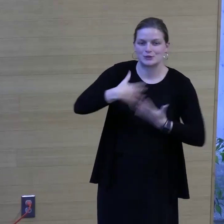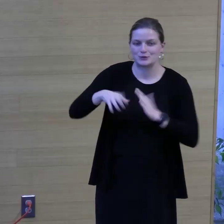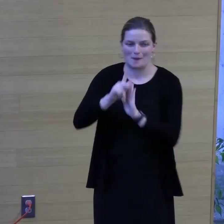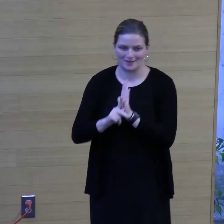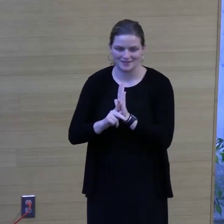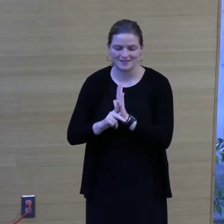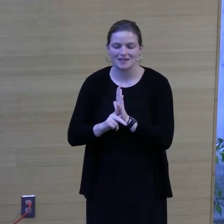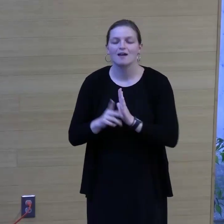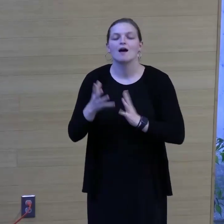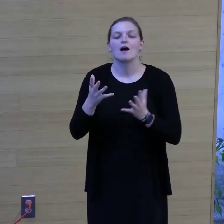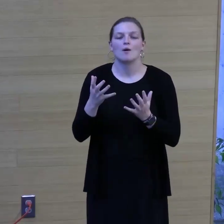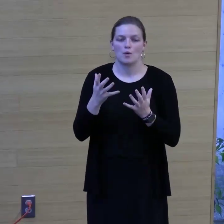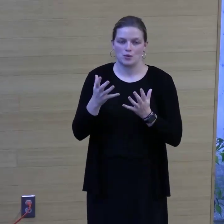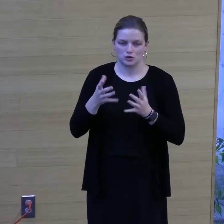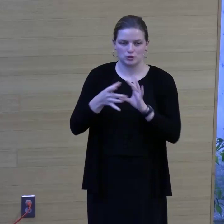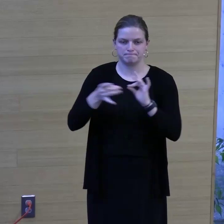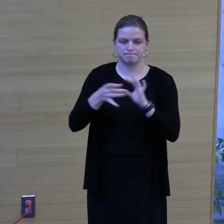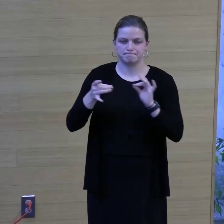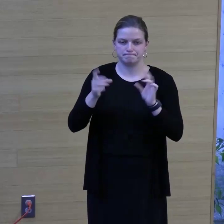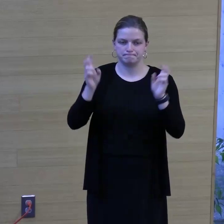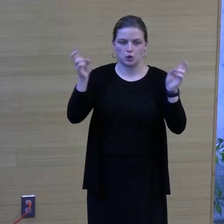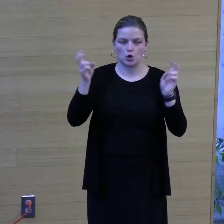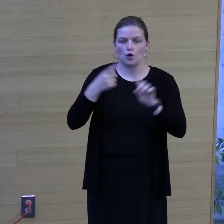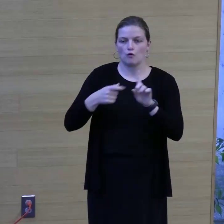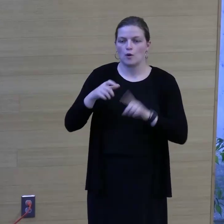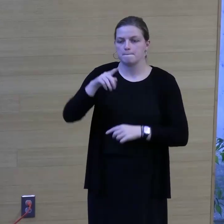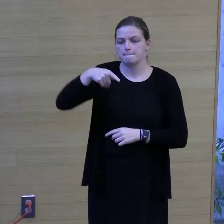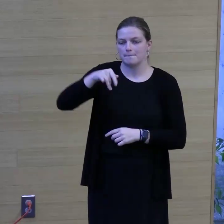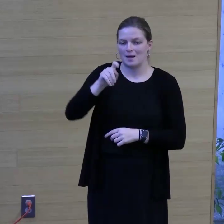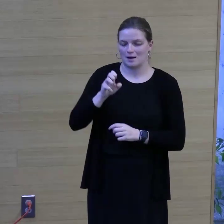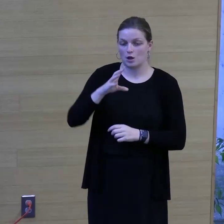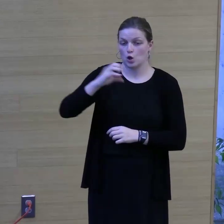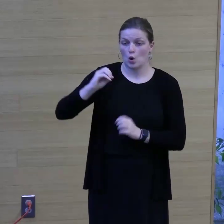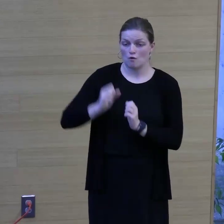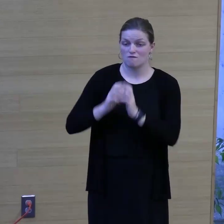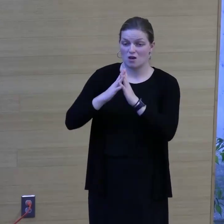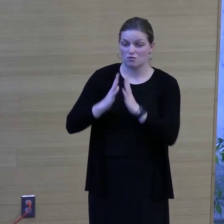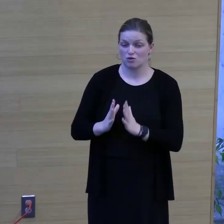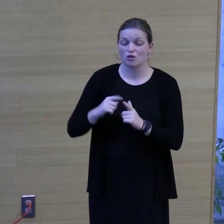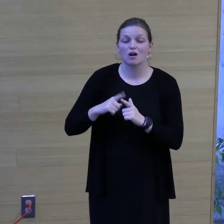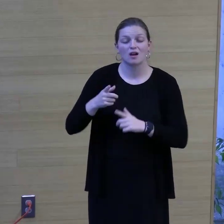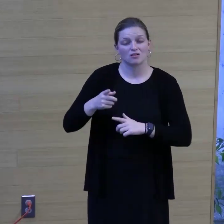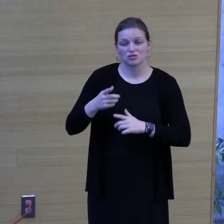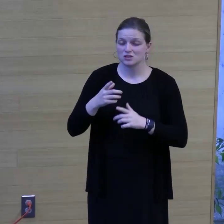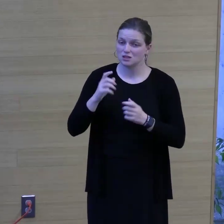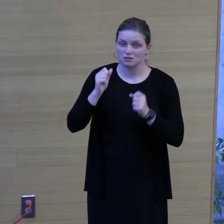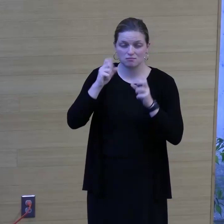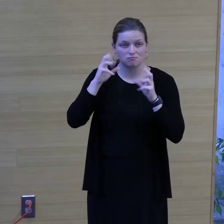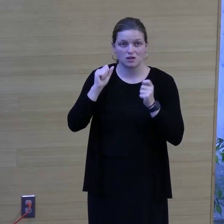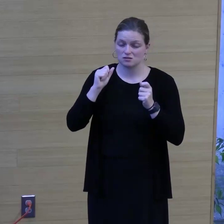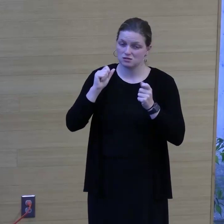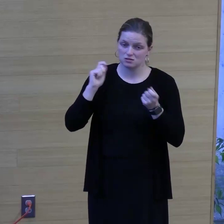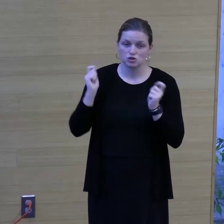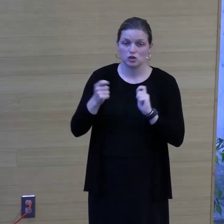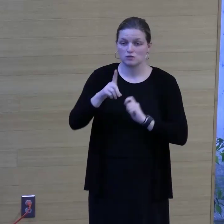want to share the words of the late Patty Byrne, co-founder of Since Invalid and pivotal co-creator of the